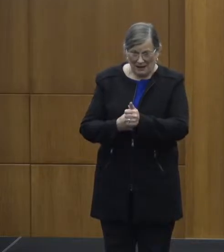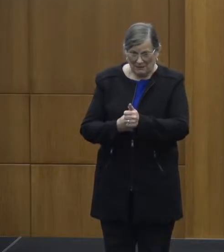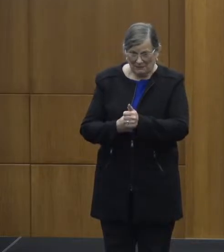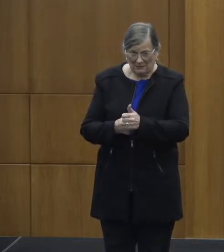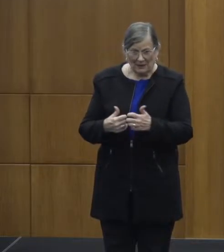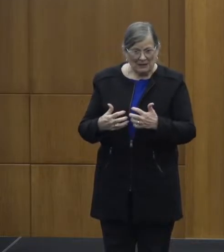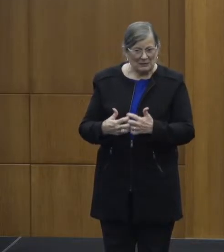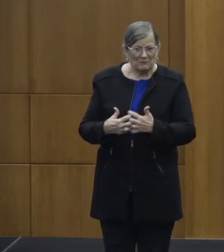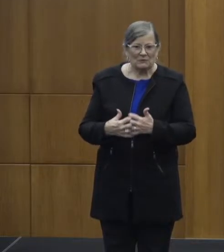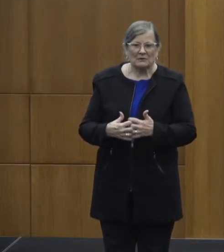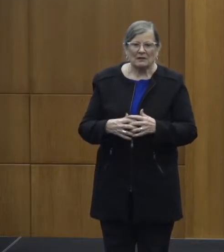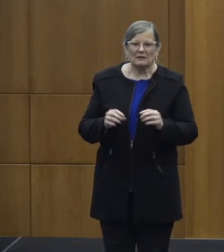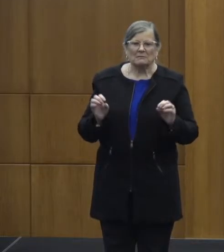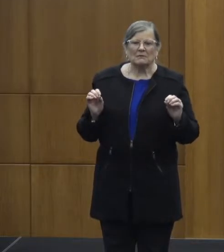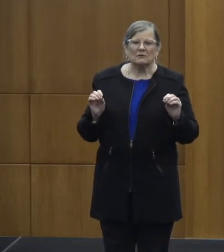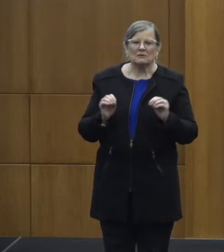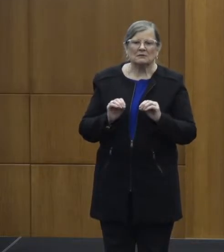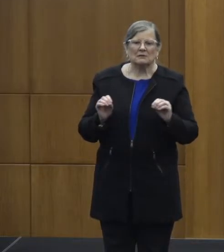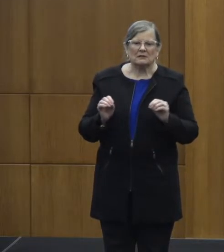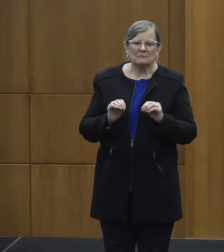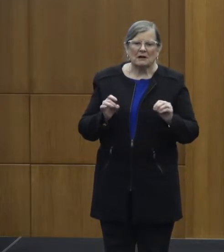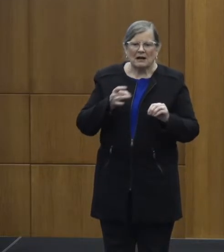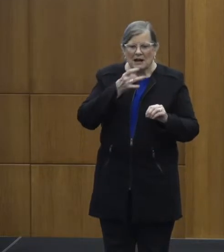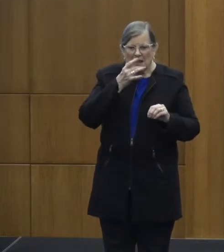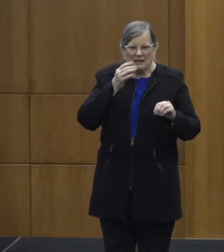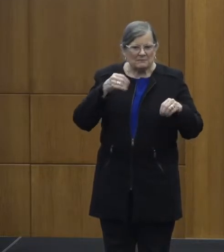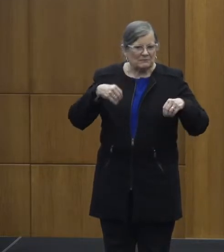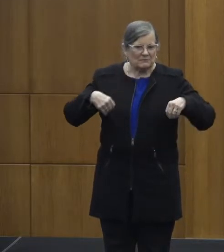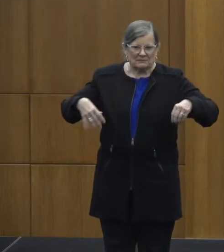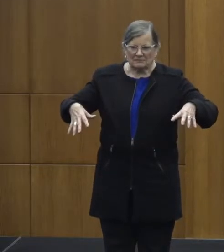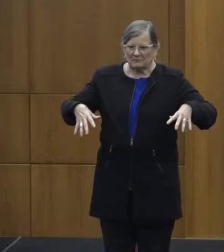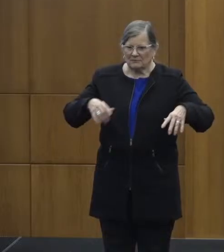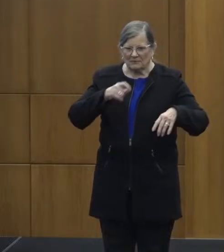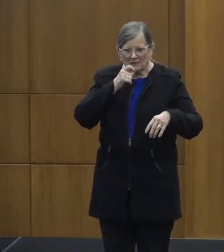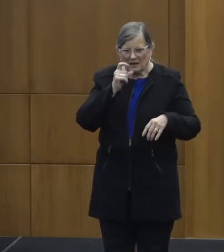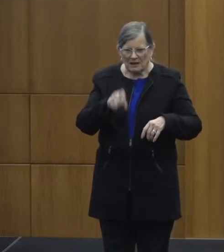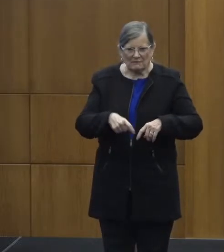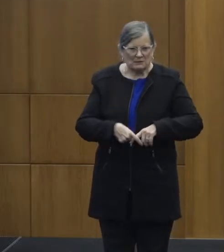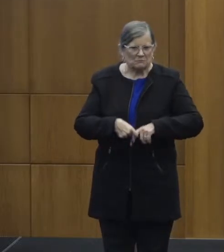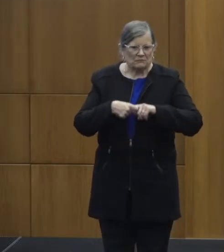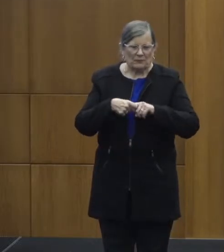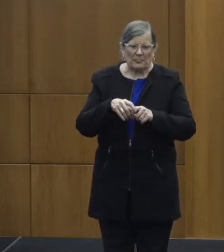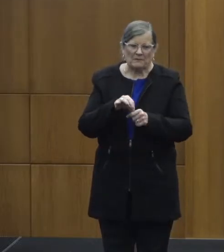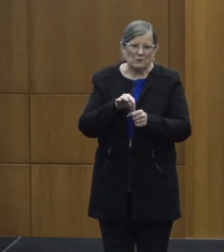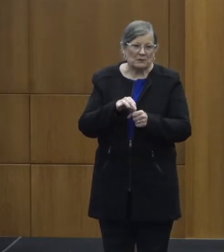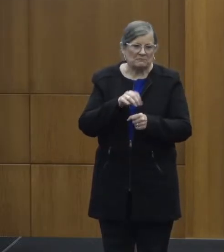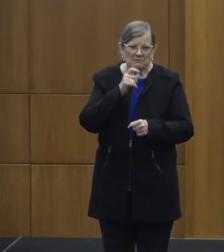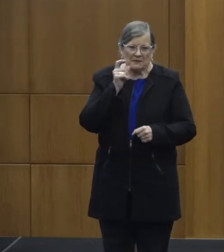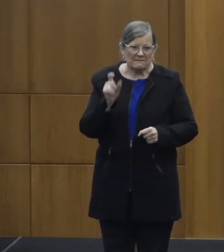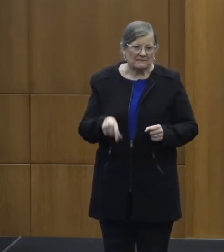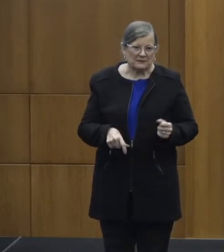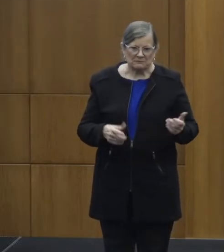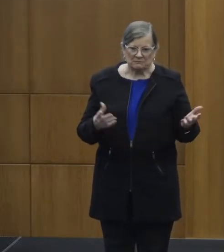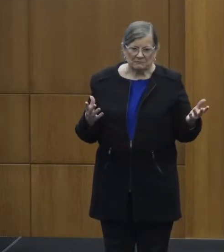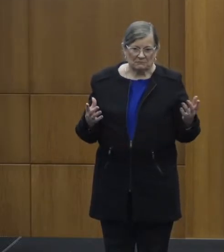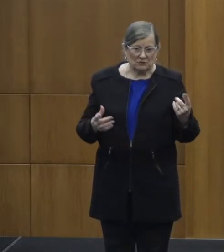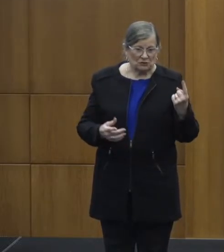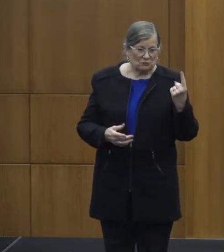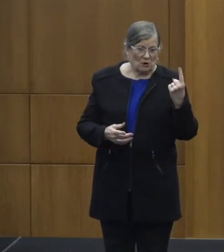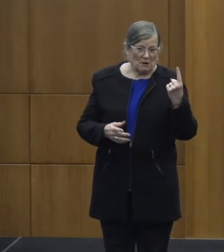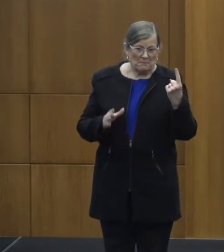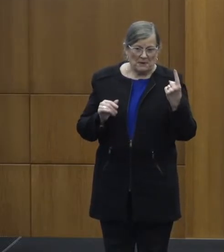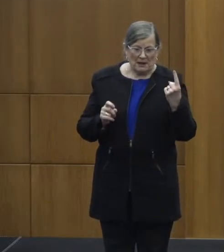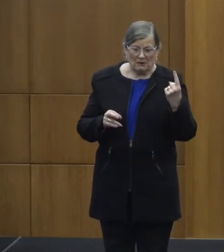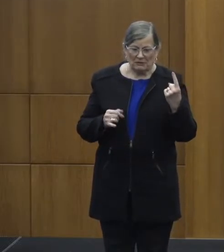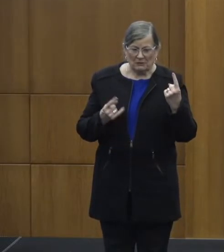on. So voting did not get paused in any way there. That is the one power outage that I do have to report today. I think in the earlier